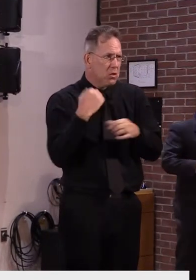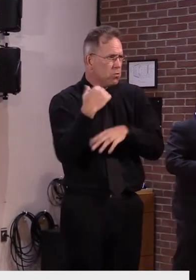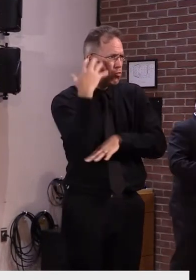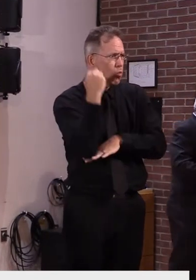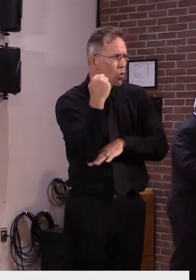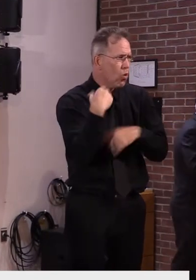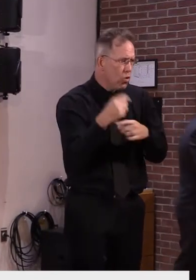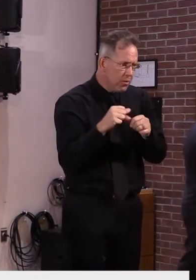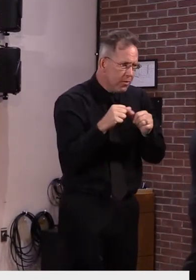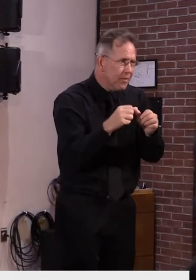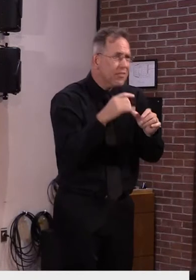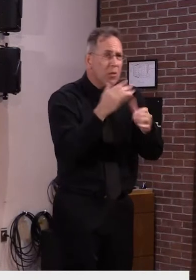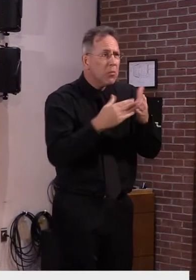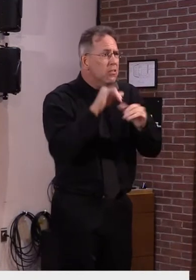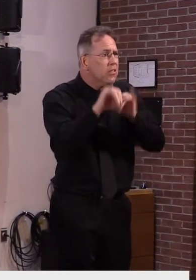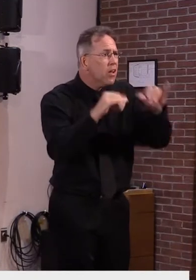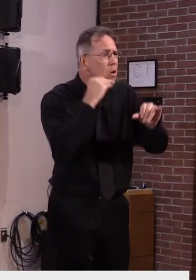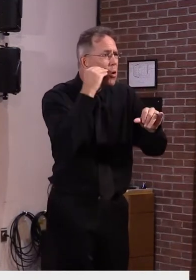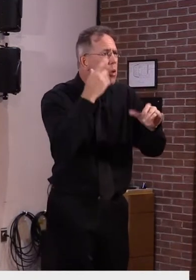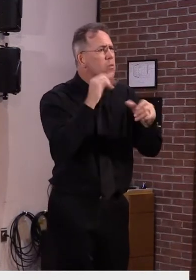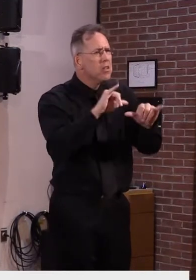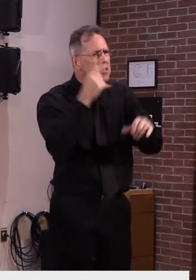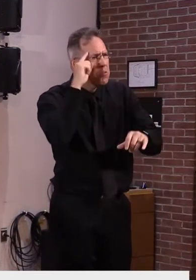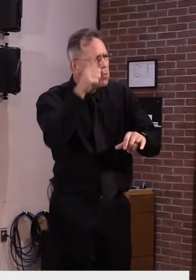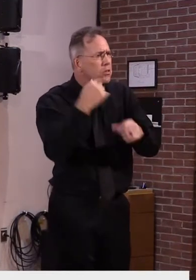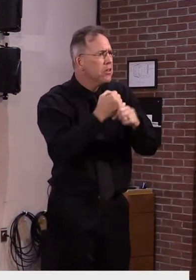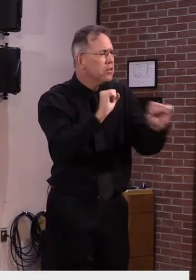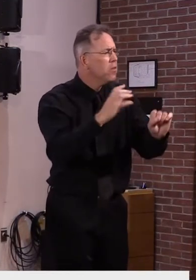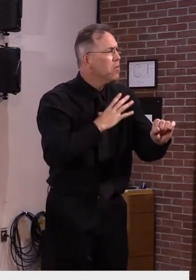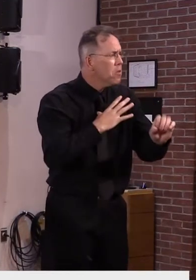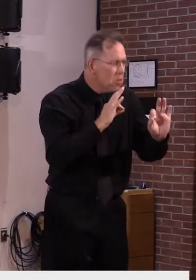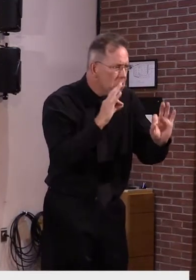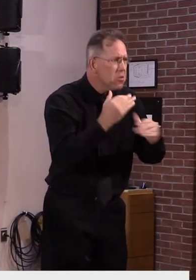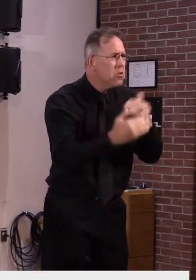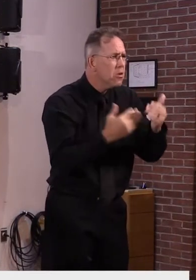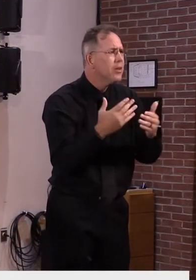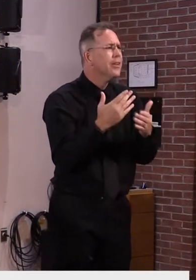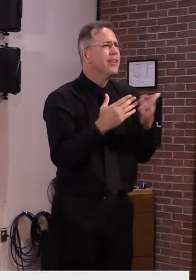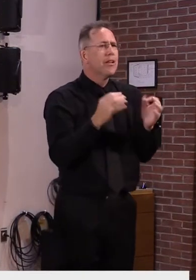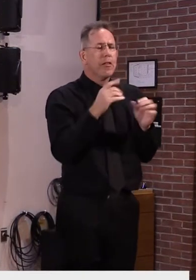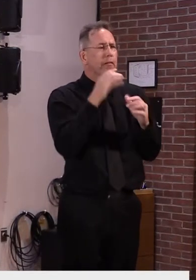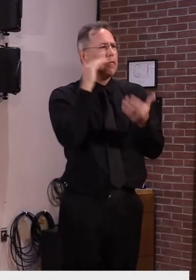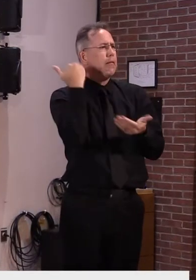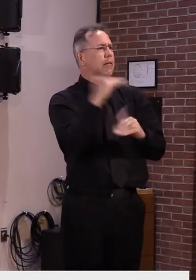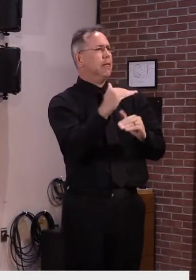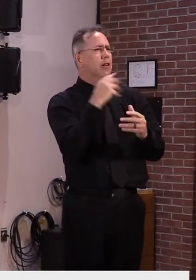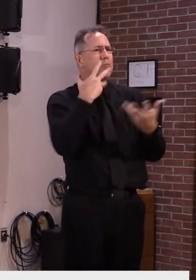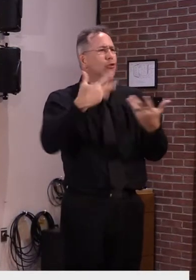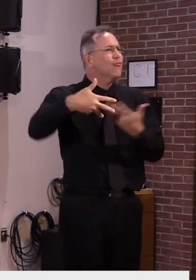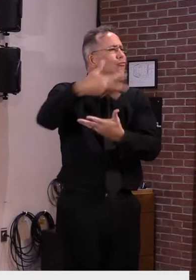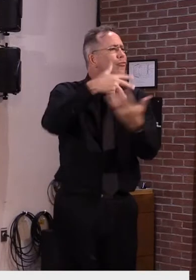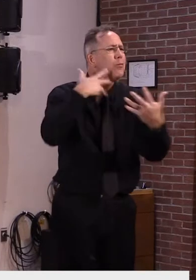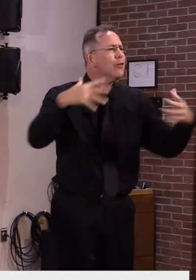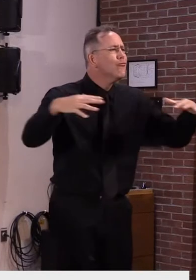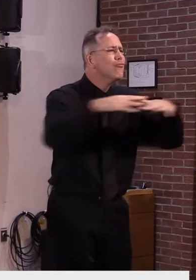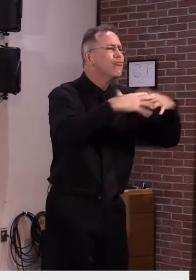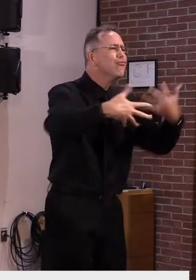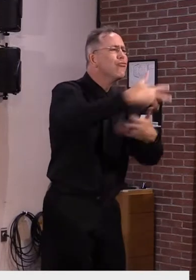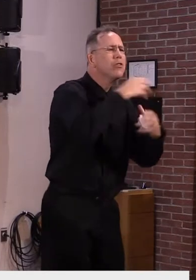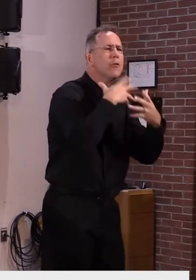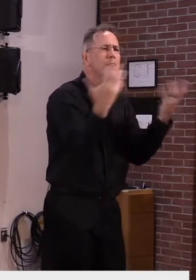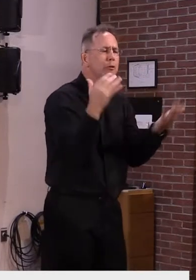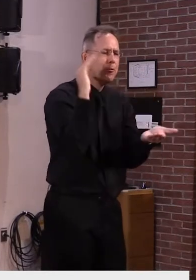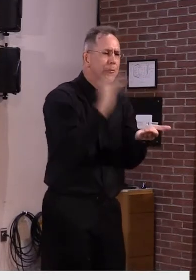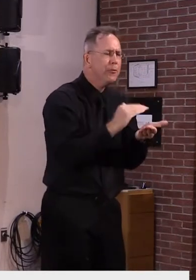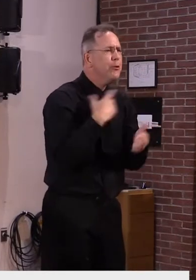unfortunately, we still need to limit our get-togethers and keep our distance from one another. I know this has taken a toll on